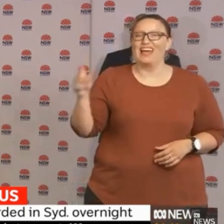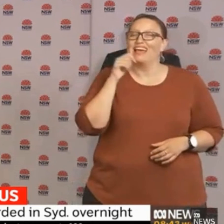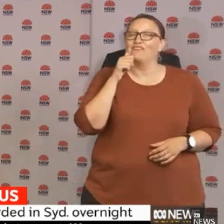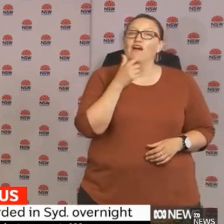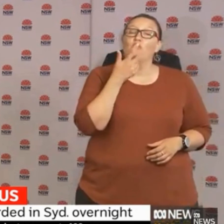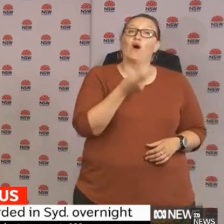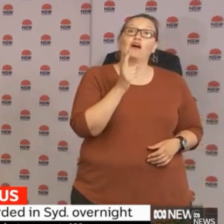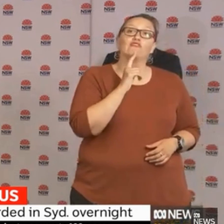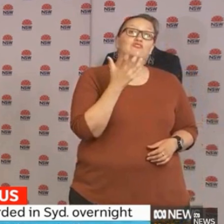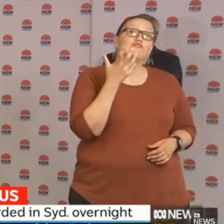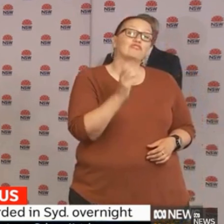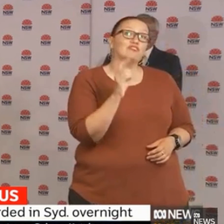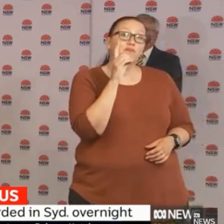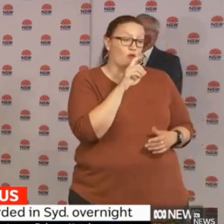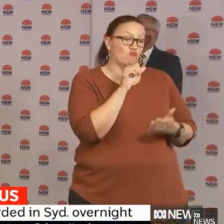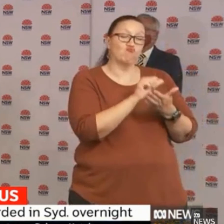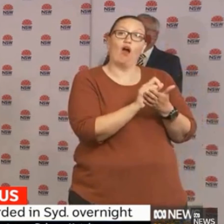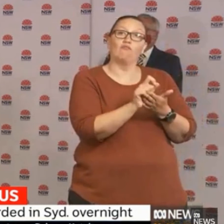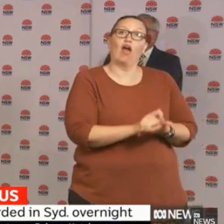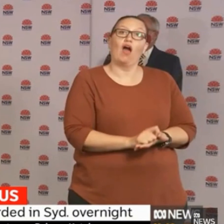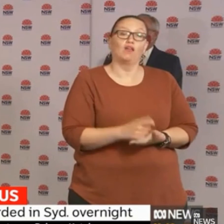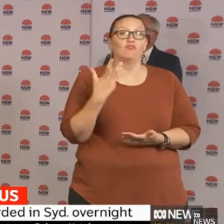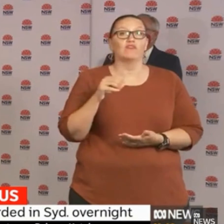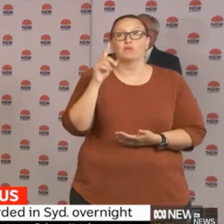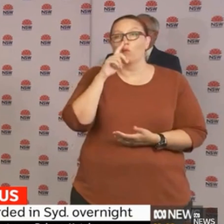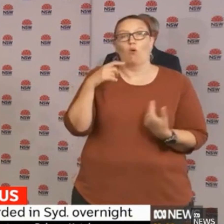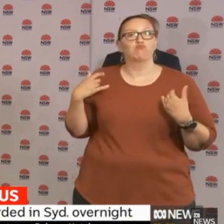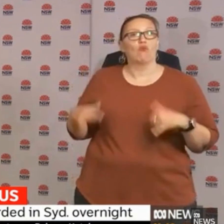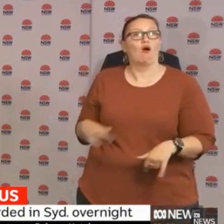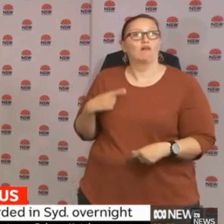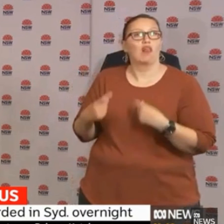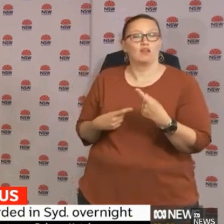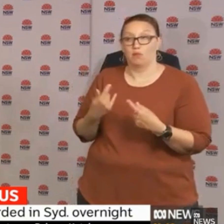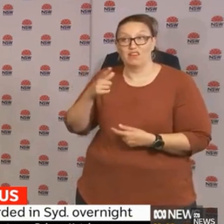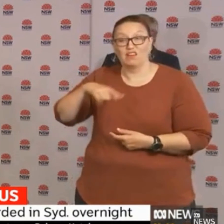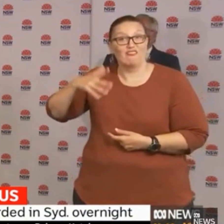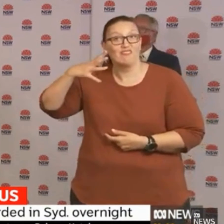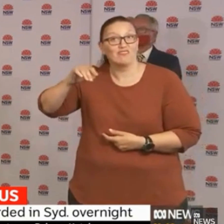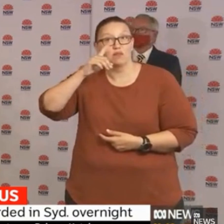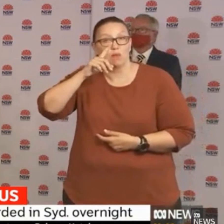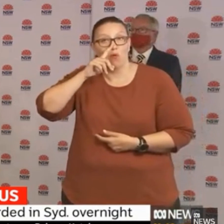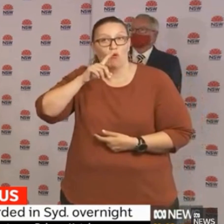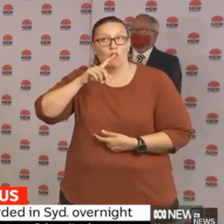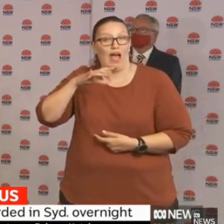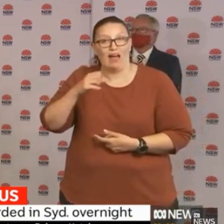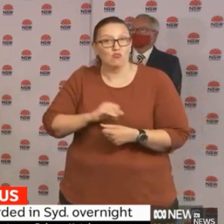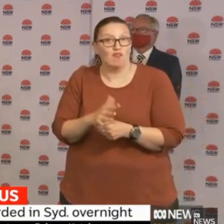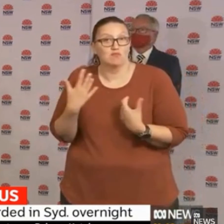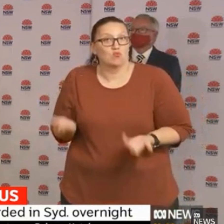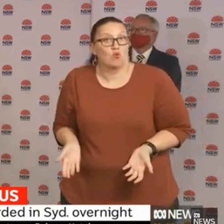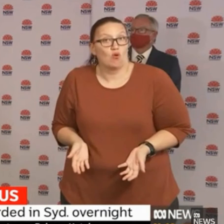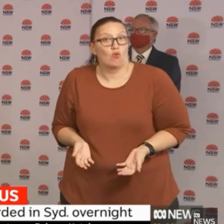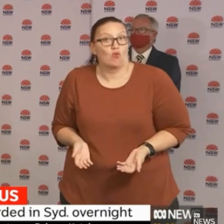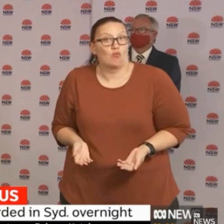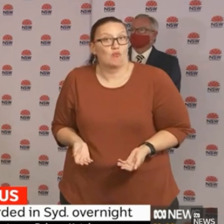50 people out there with the virus potentially spreading it around and not knowing it. But if you have a Service New South Wales app and everybody and the person, the